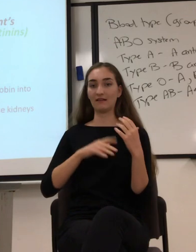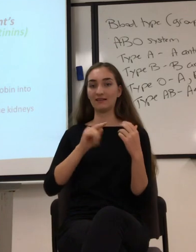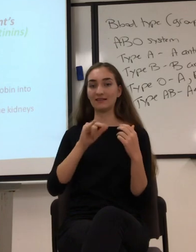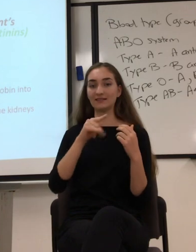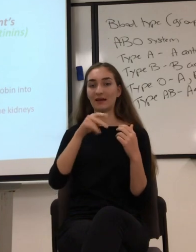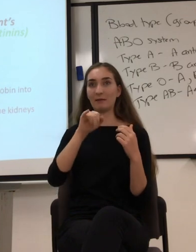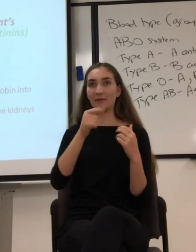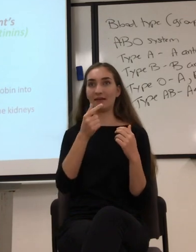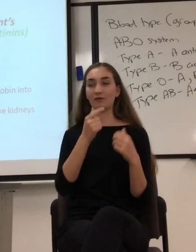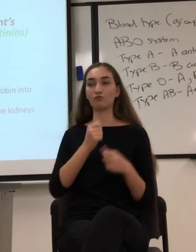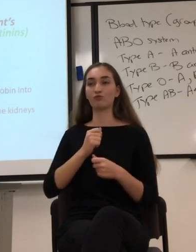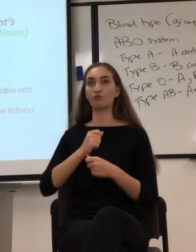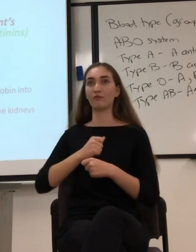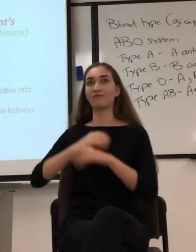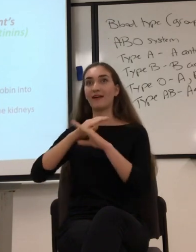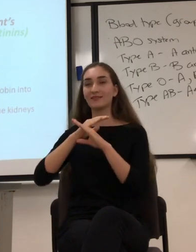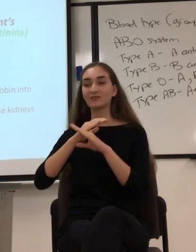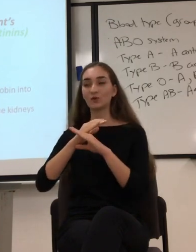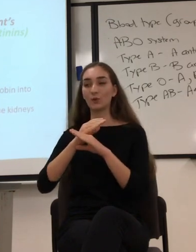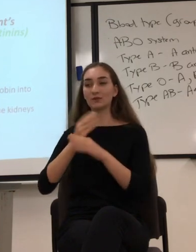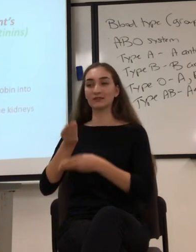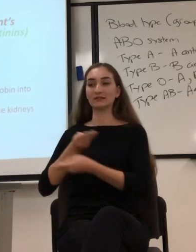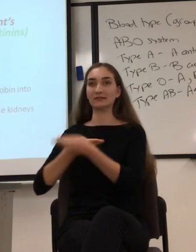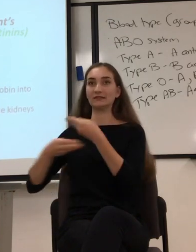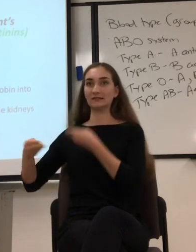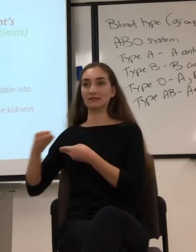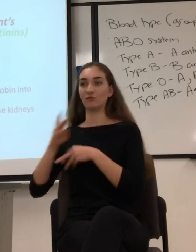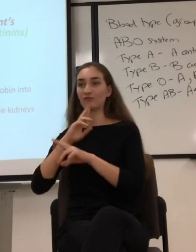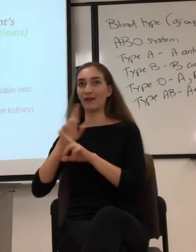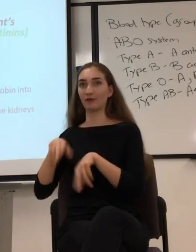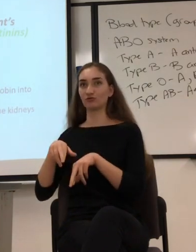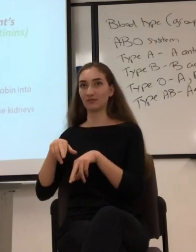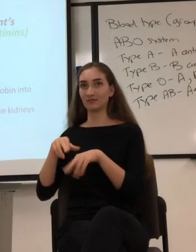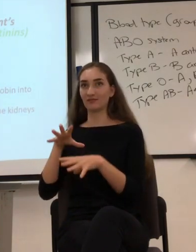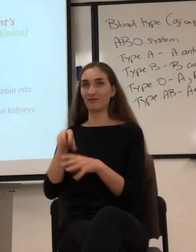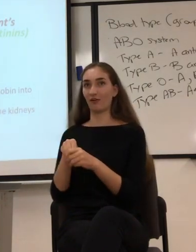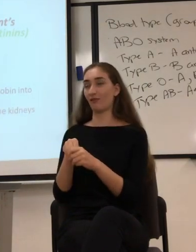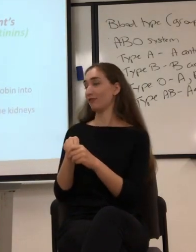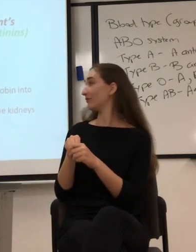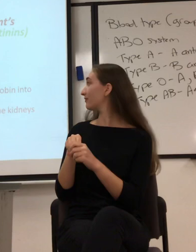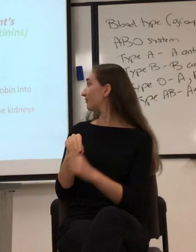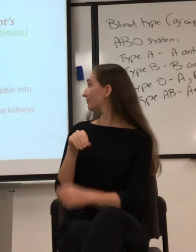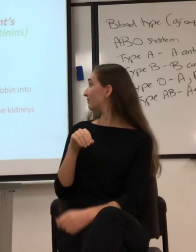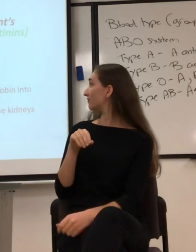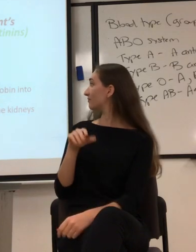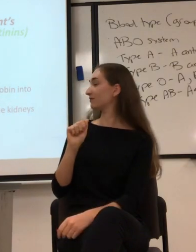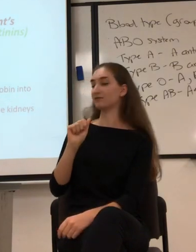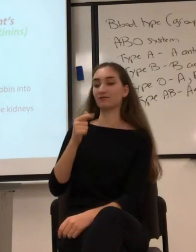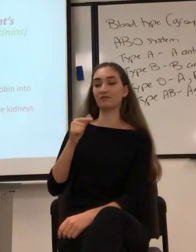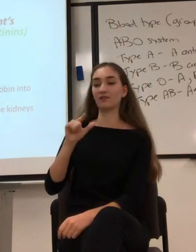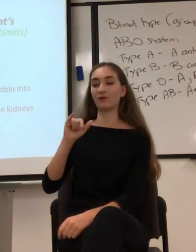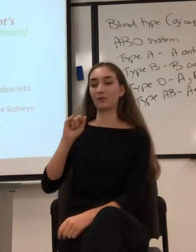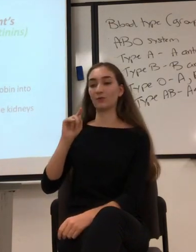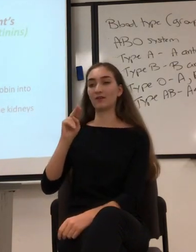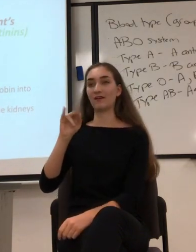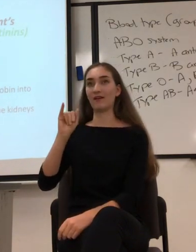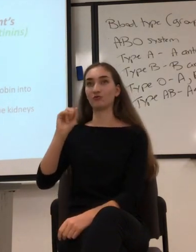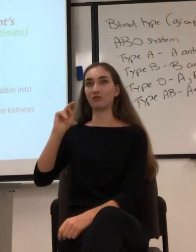of transfusion reactions which involve agglutination. Okay. Agglutination may